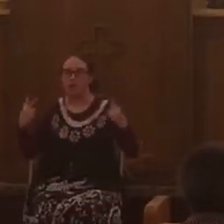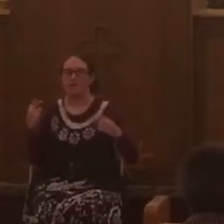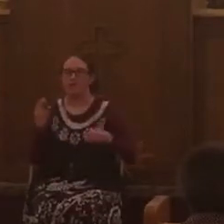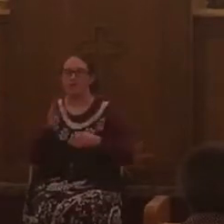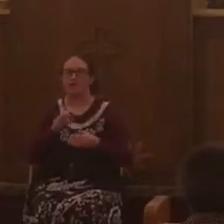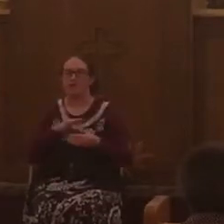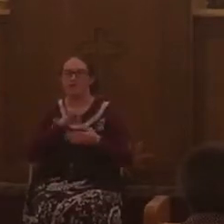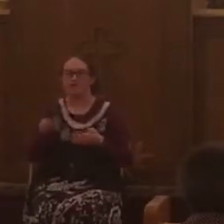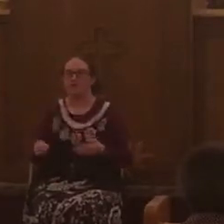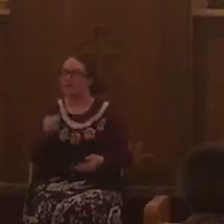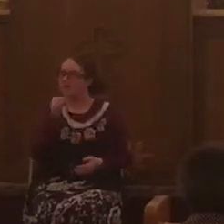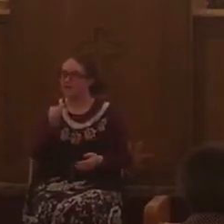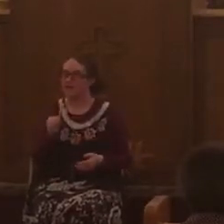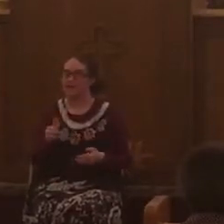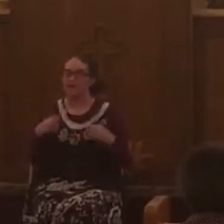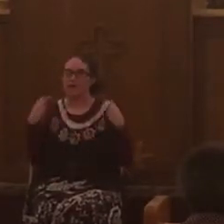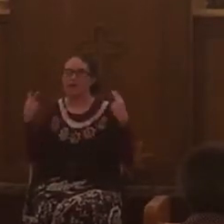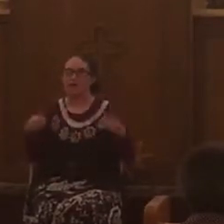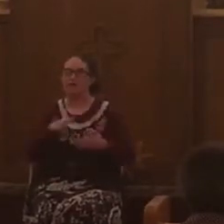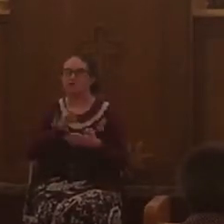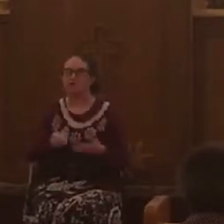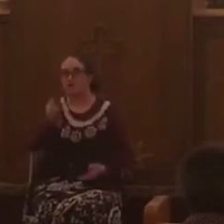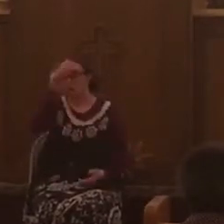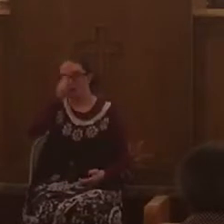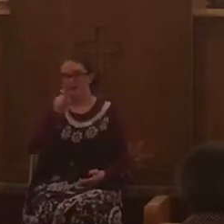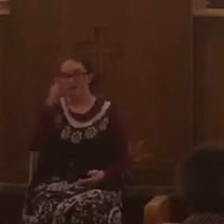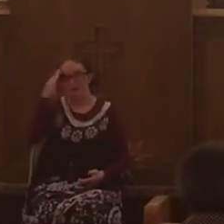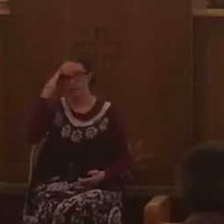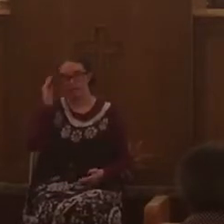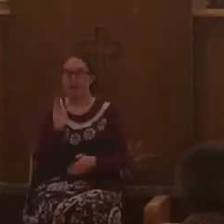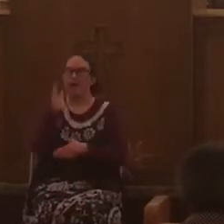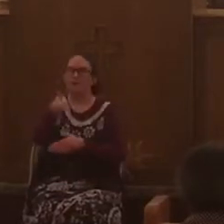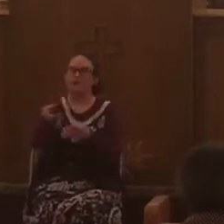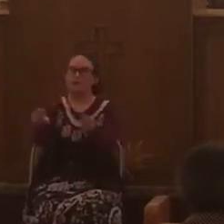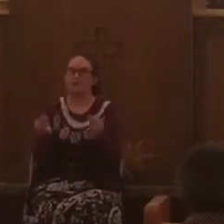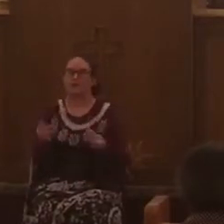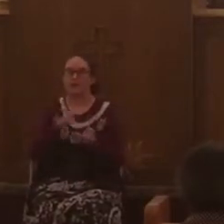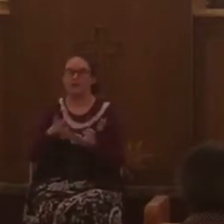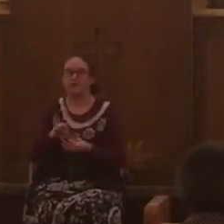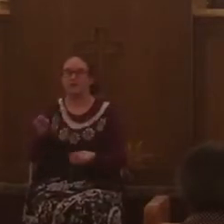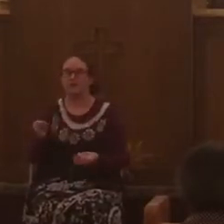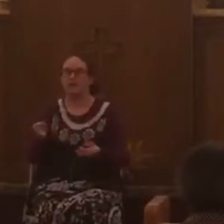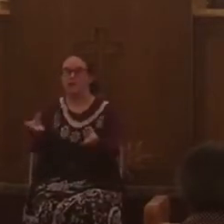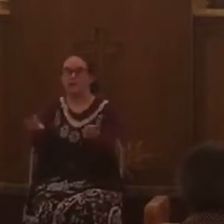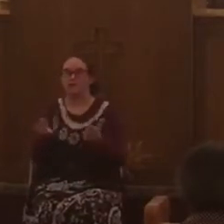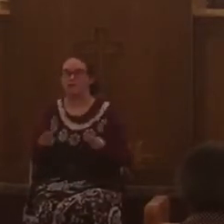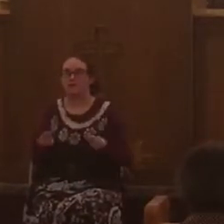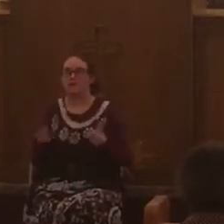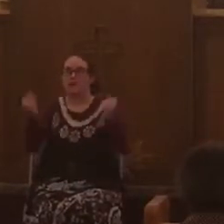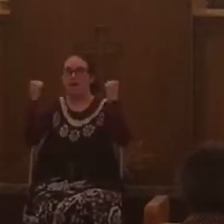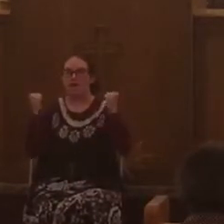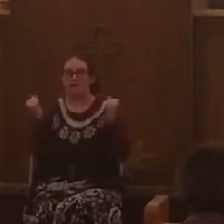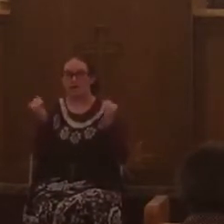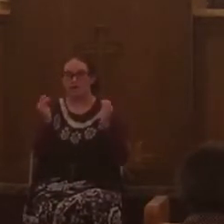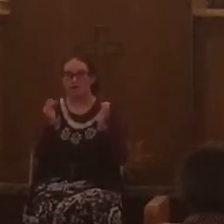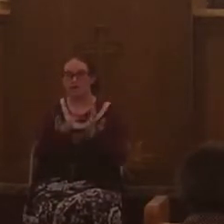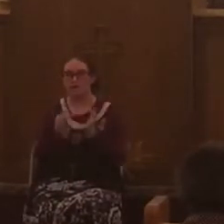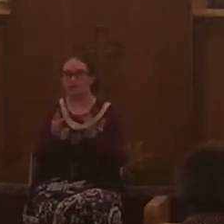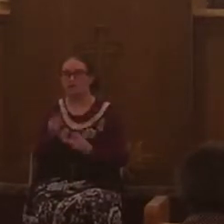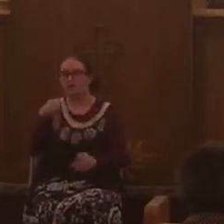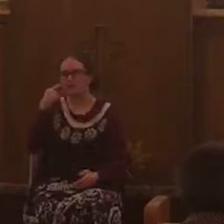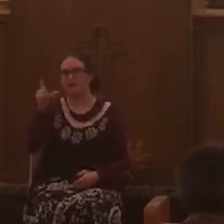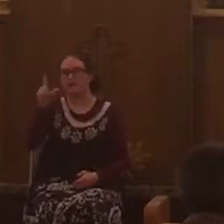he said, first of all, I'm going to give you power against unclean spirits to cast them out. Now,